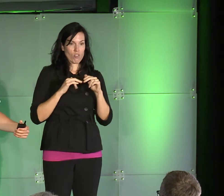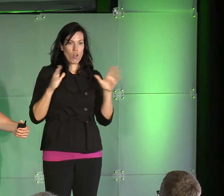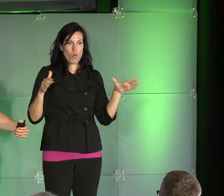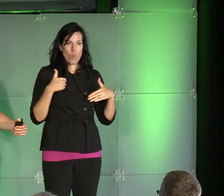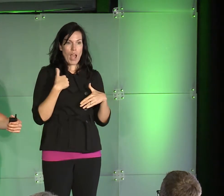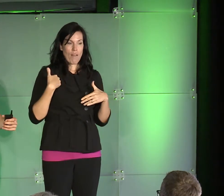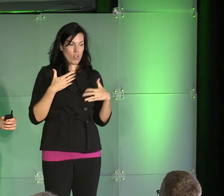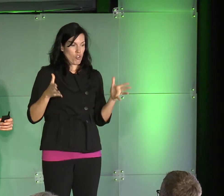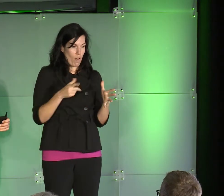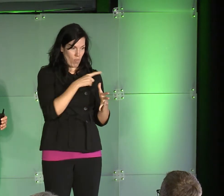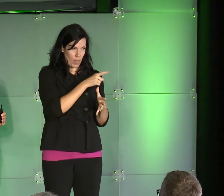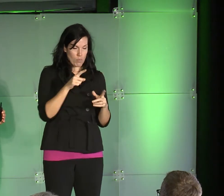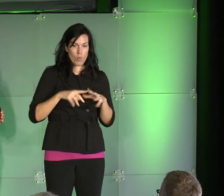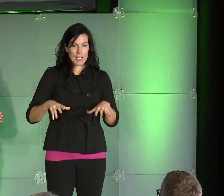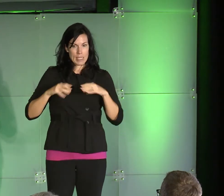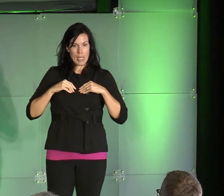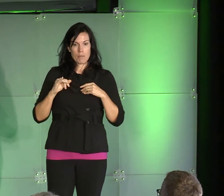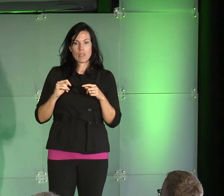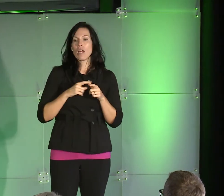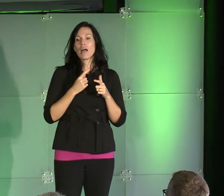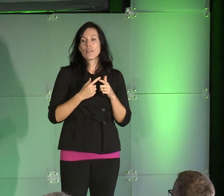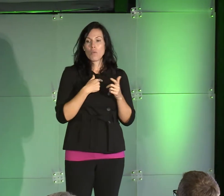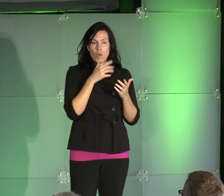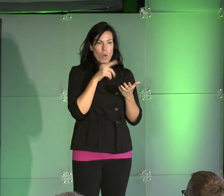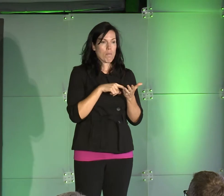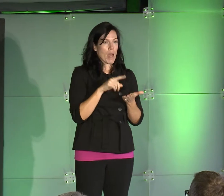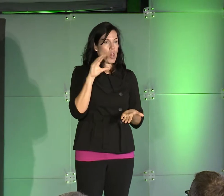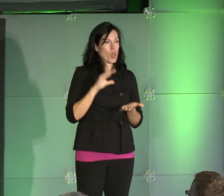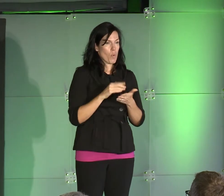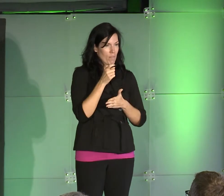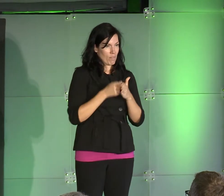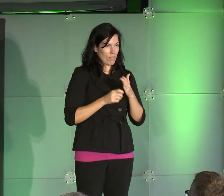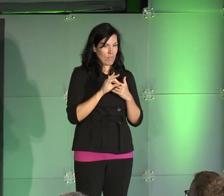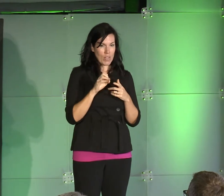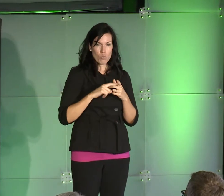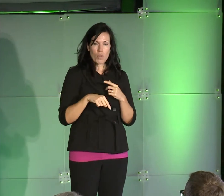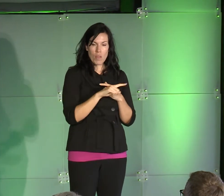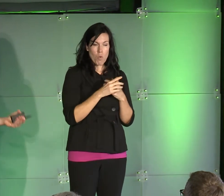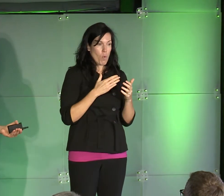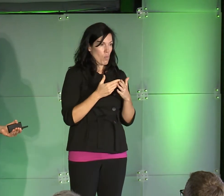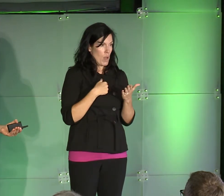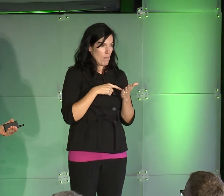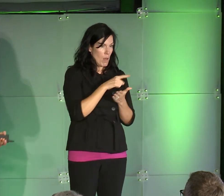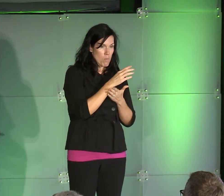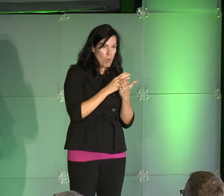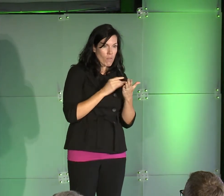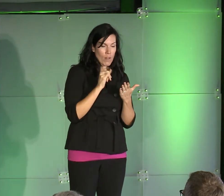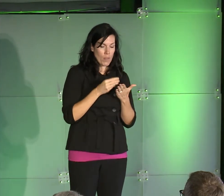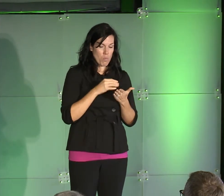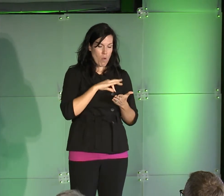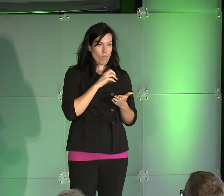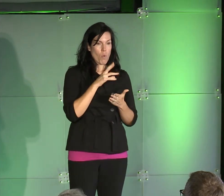widespread adoption, and then pay a lower fee to them. But whether it's paying them a portion of the profits or paying them